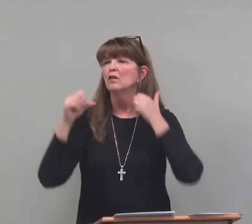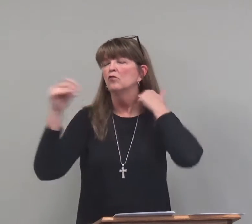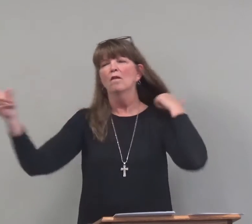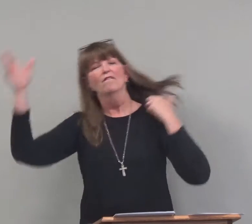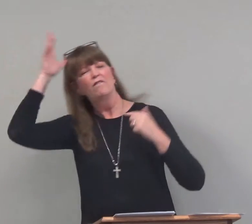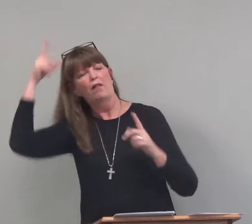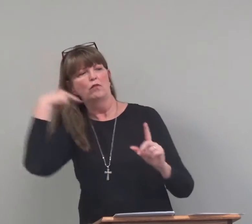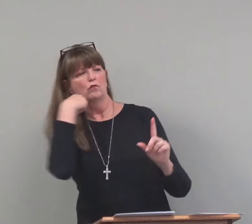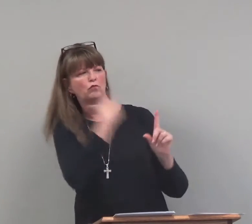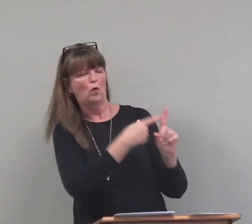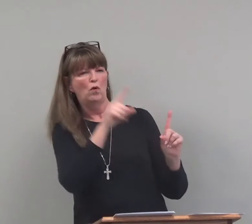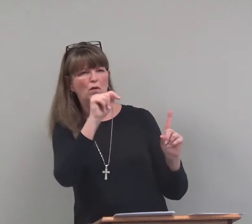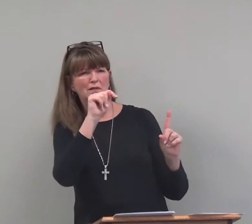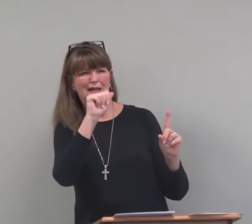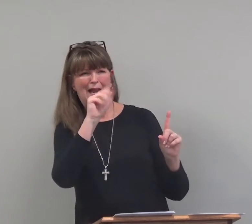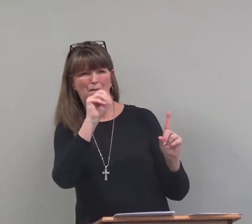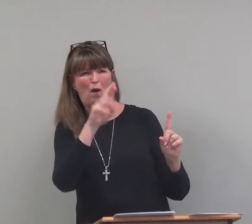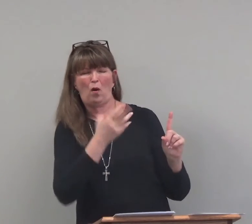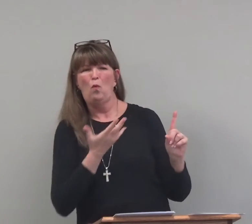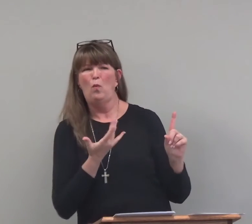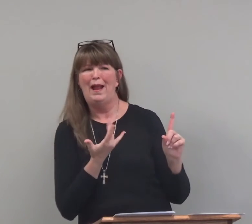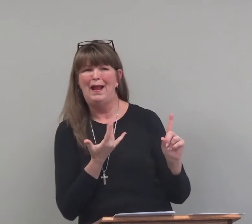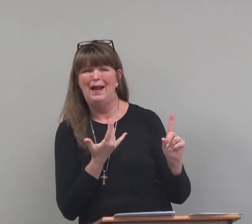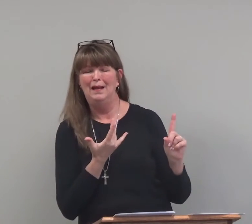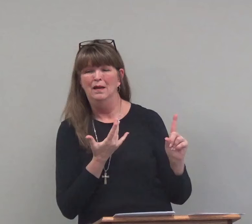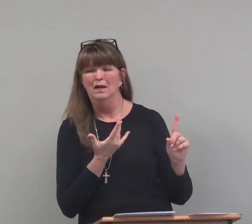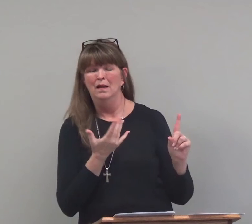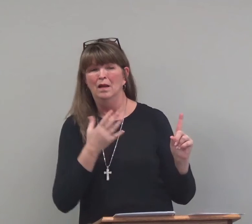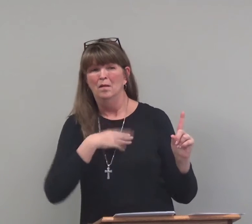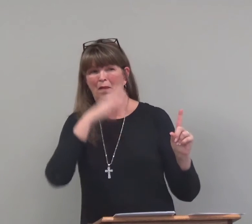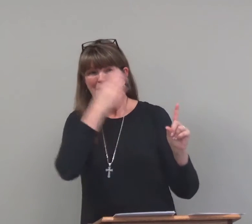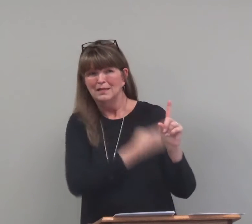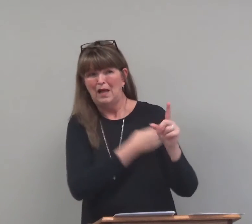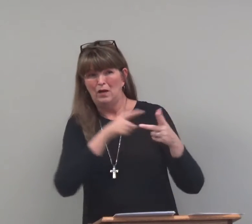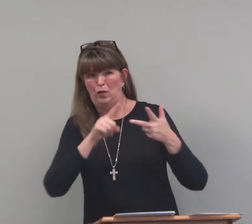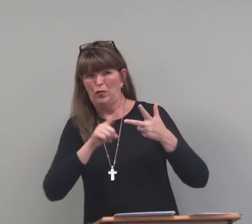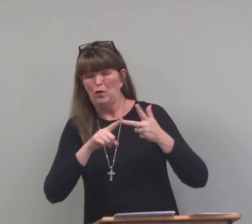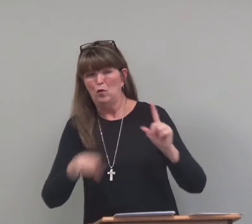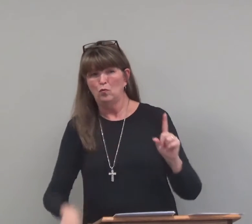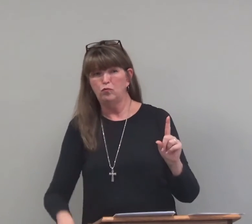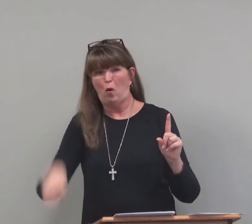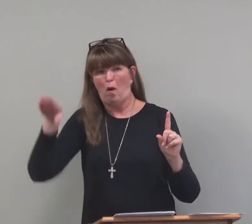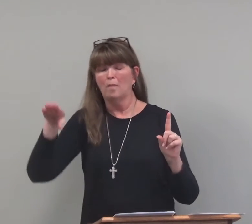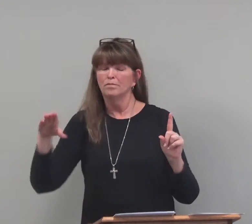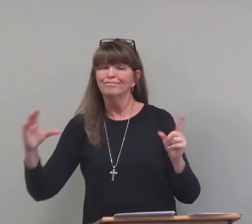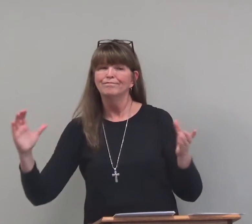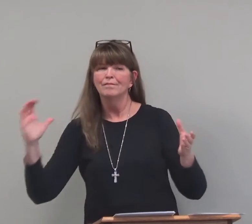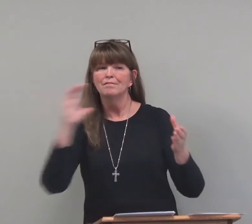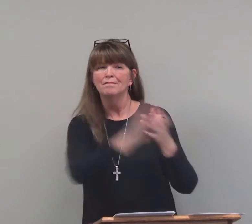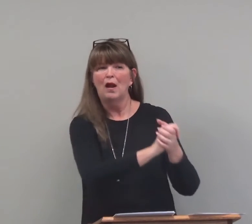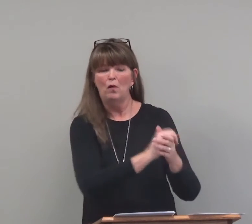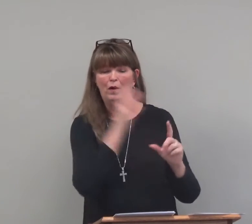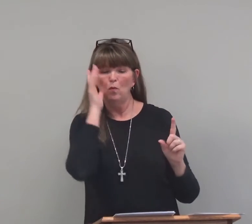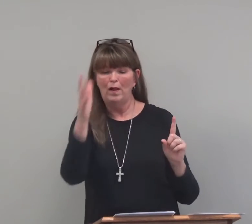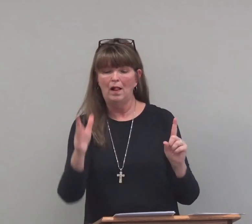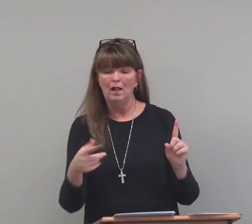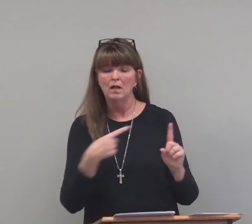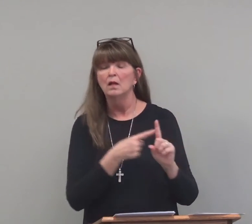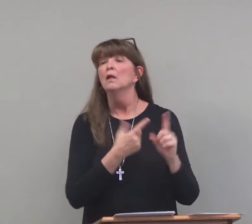Judah of the 2 brothers, and he had another son who was very, very young. and said, Tamar, you're going to have to wait till my son grows up